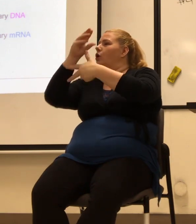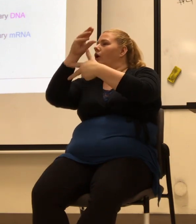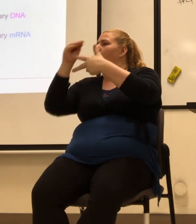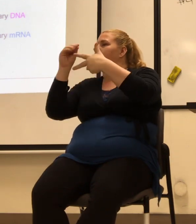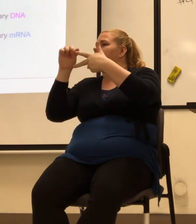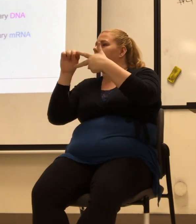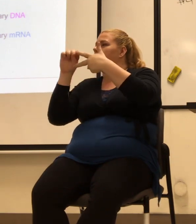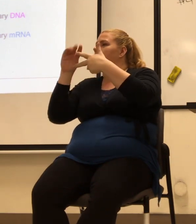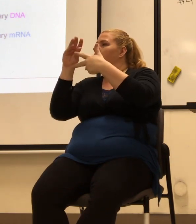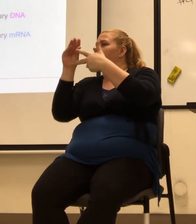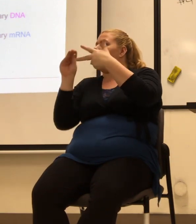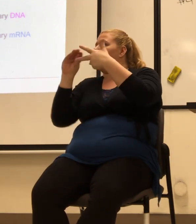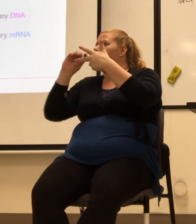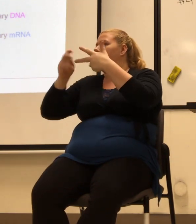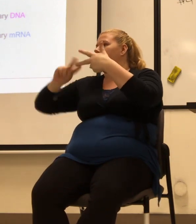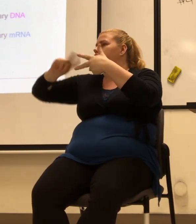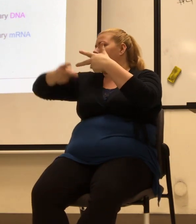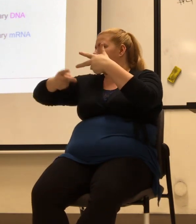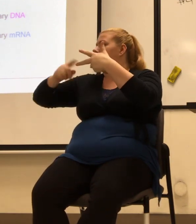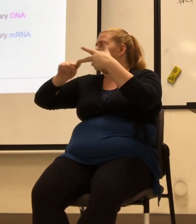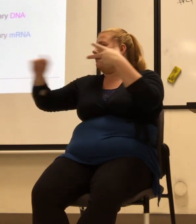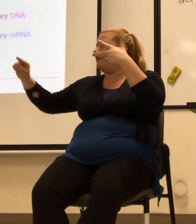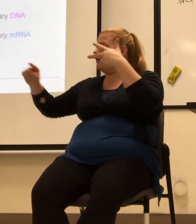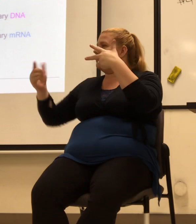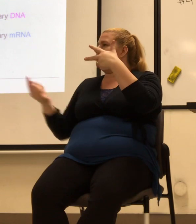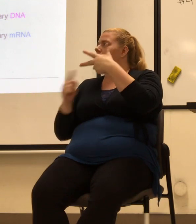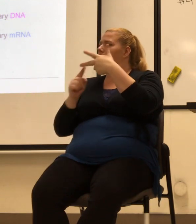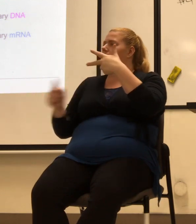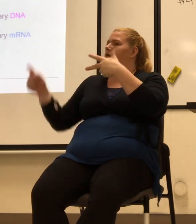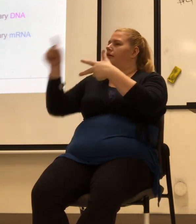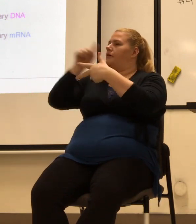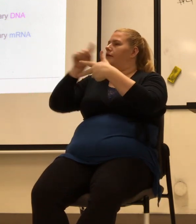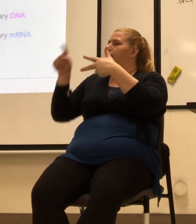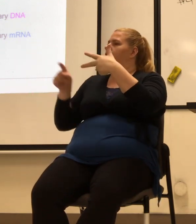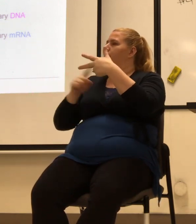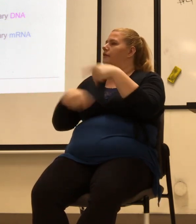except the uracil.